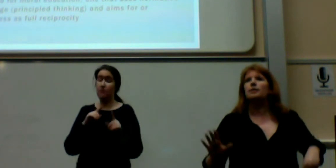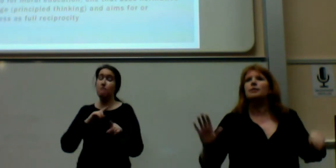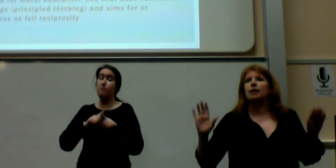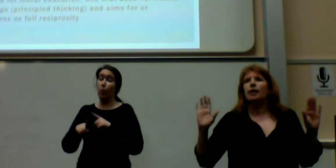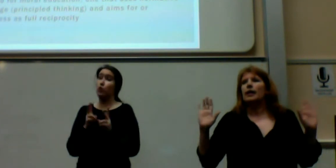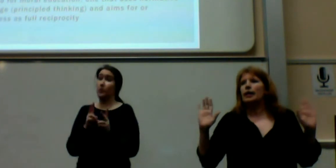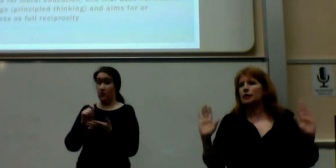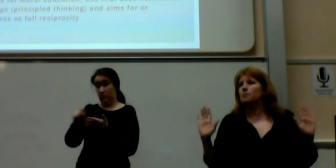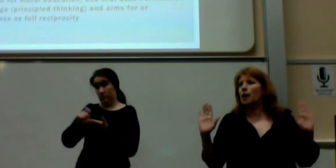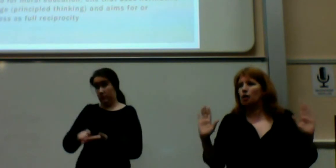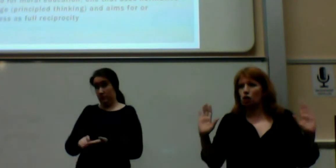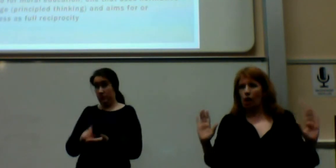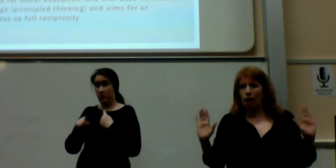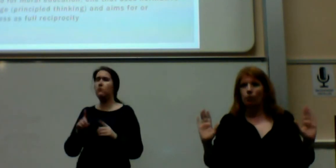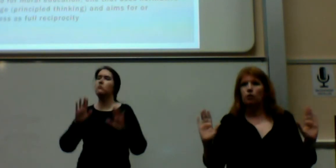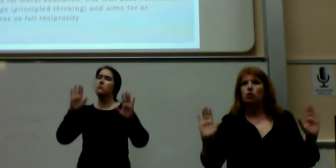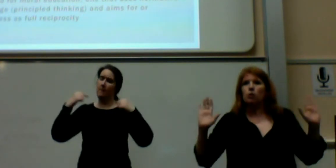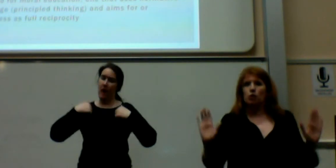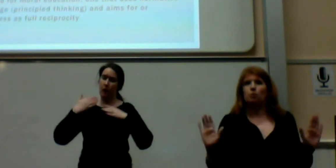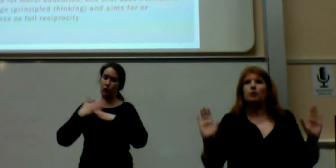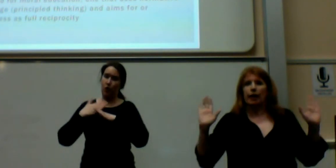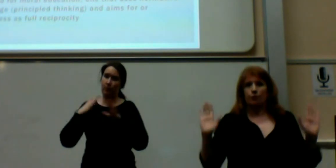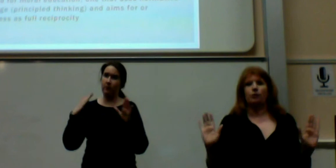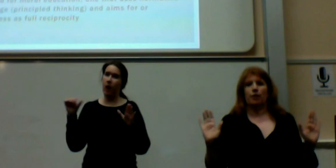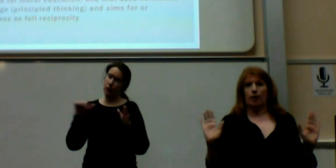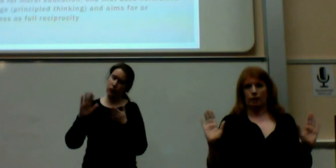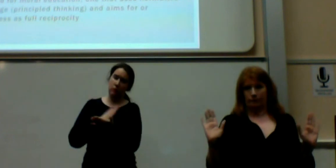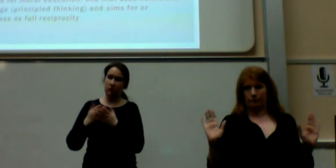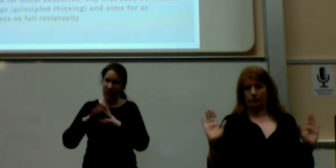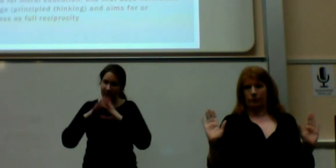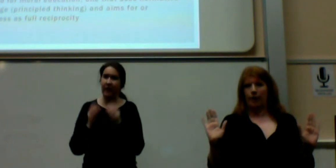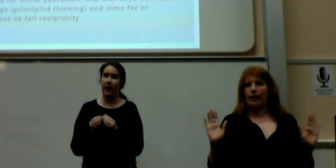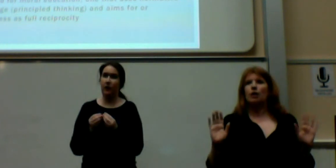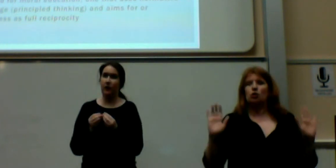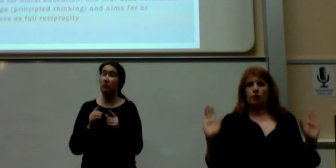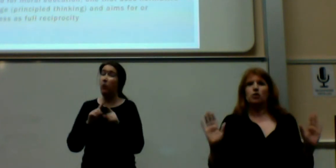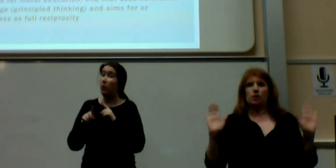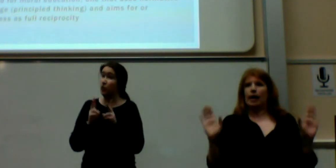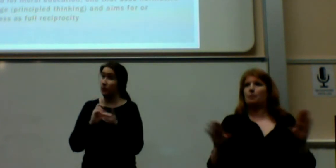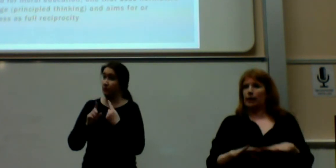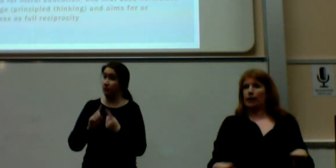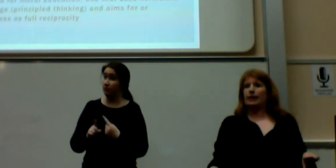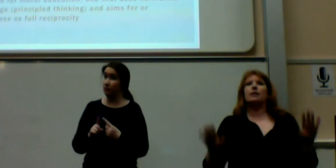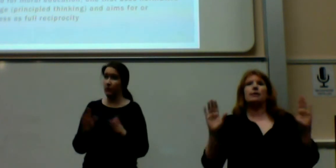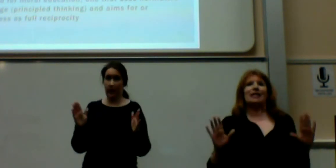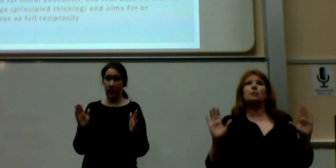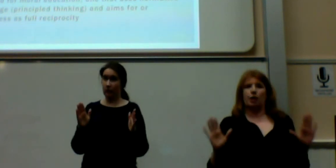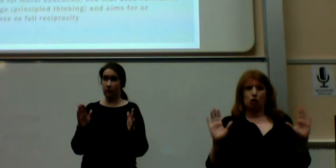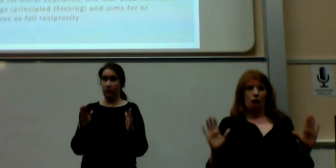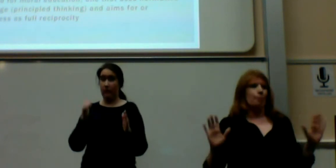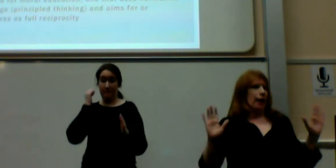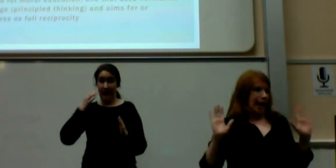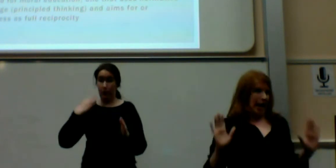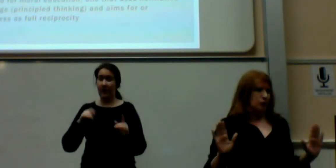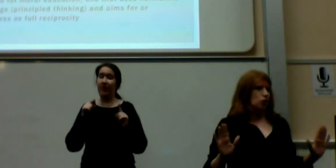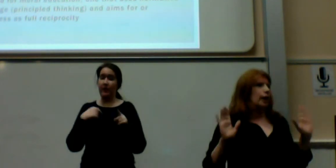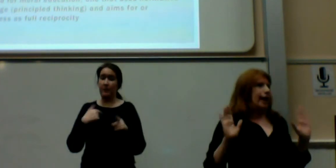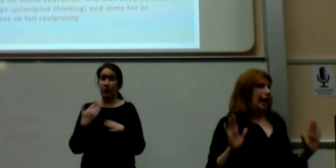interpreters was, it is my job to interpret everything, right? Sort of just that blanket, that's my